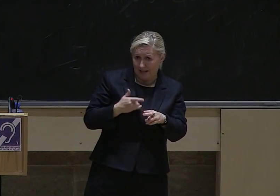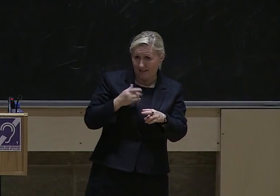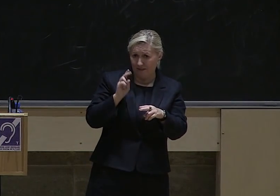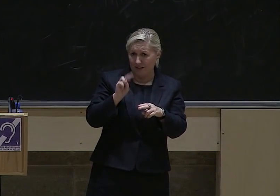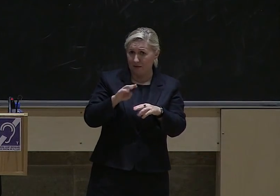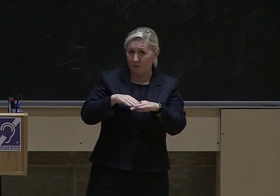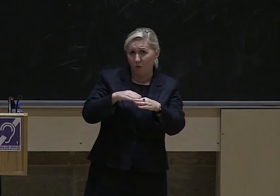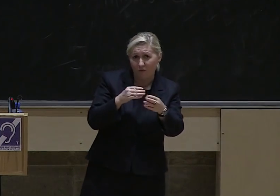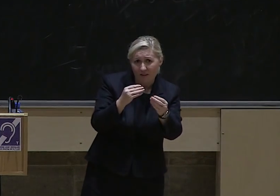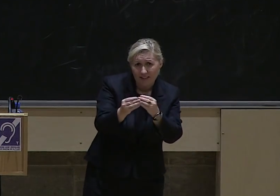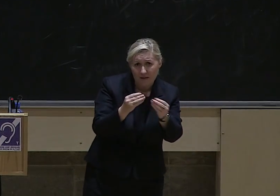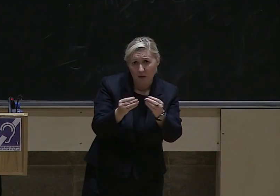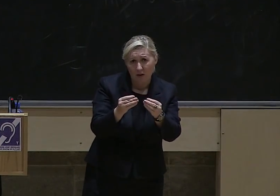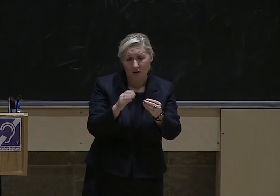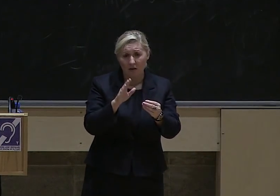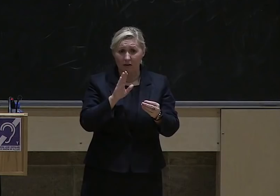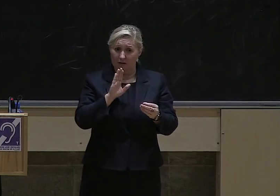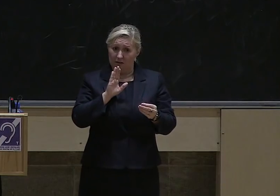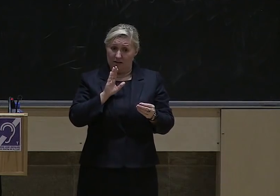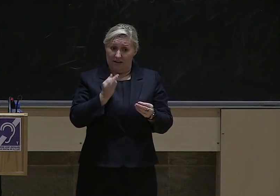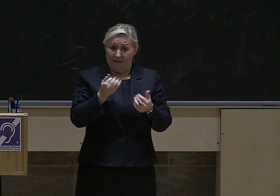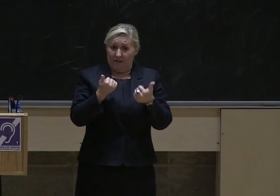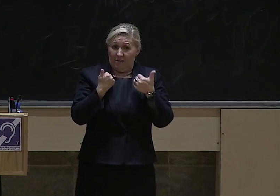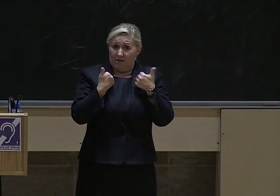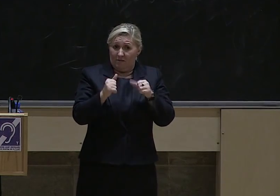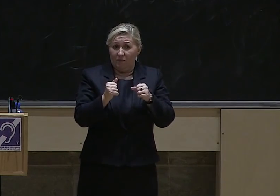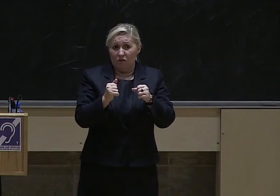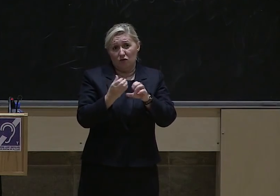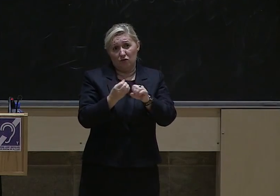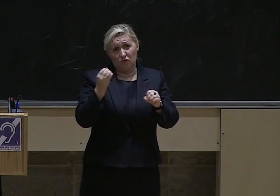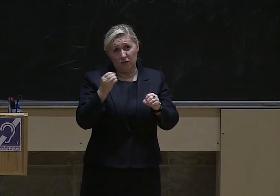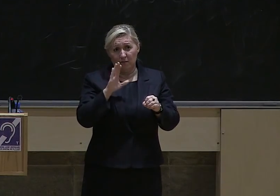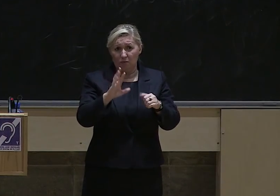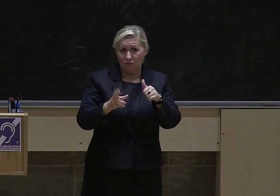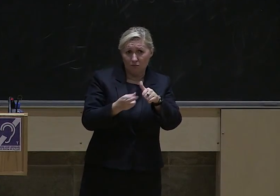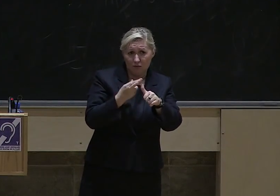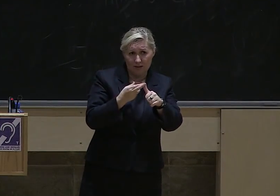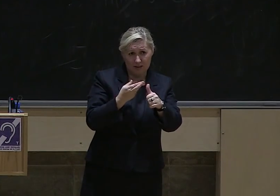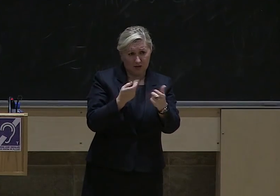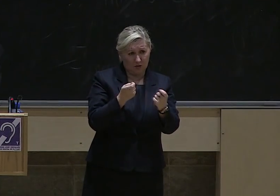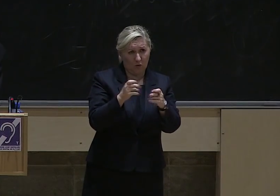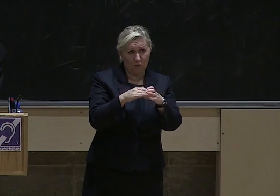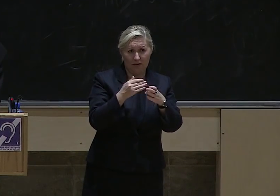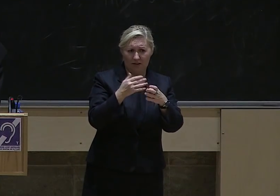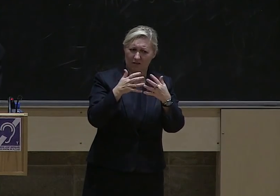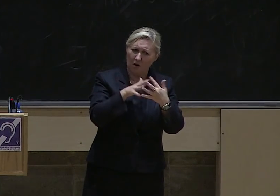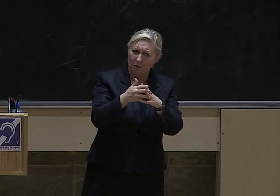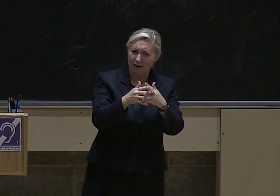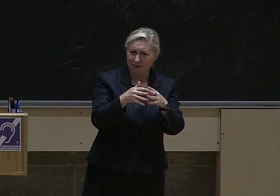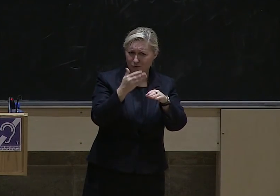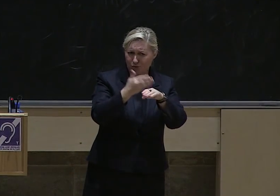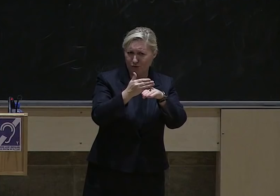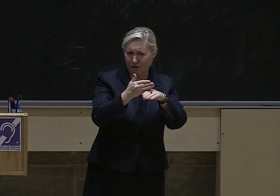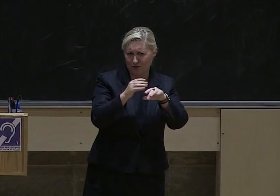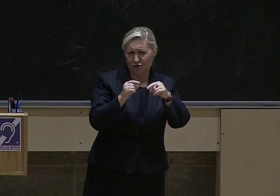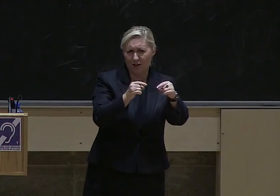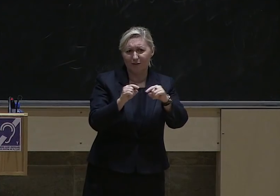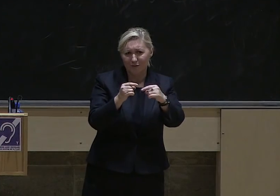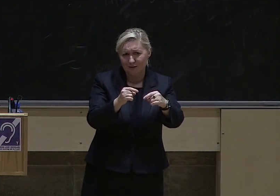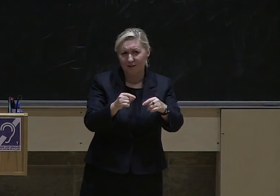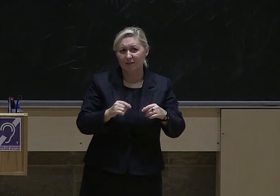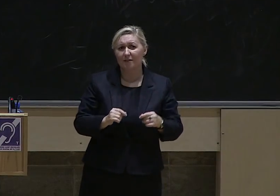Graduates have to be prepared to manage such complex career challenges. And sixth, there's the decrease in state